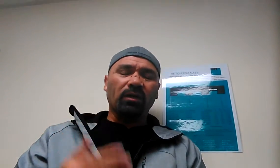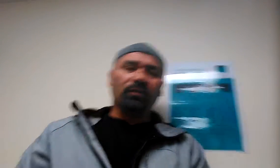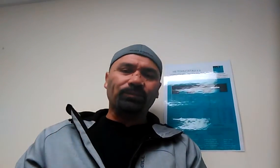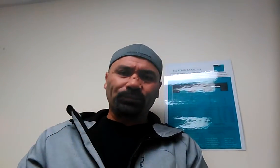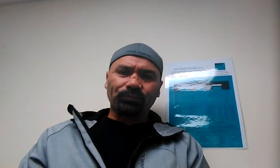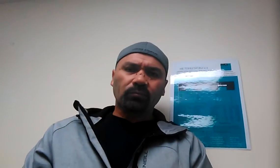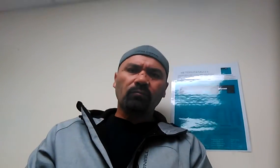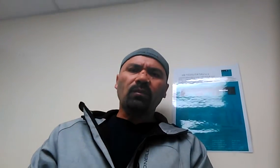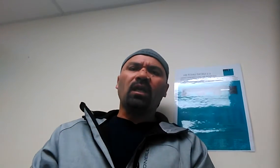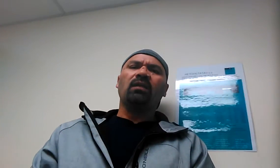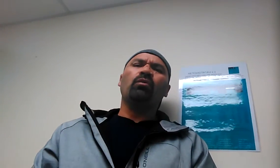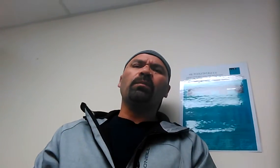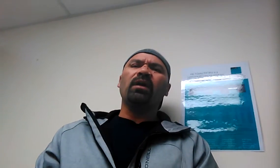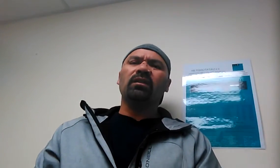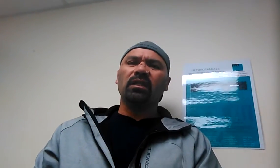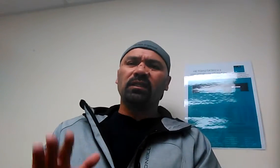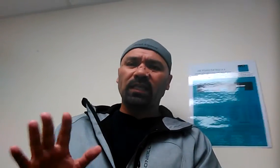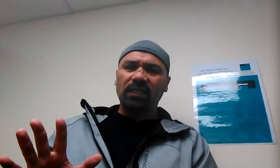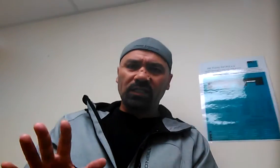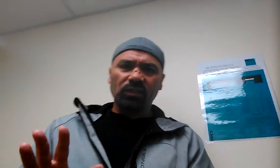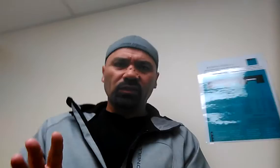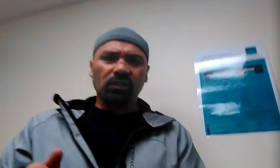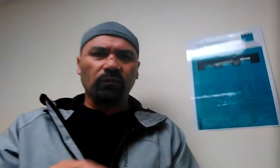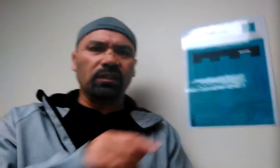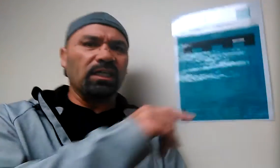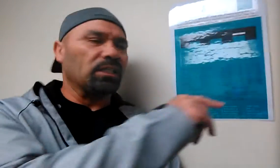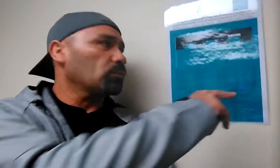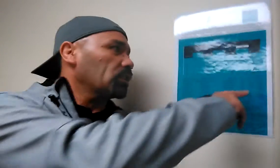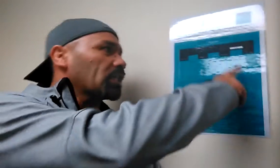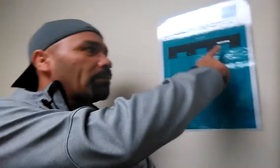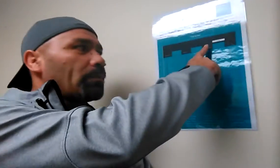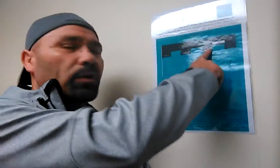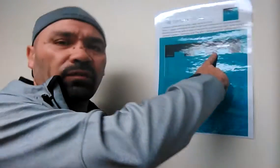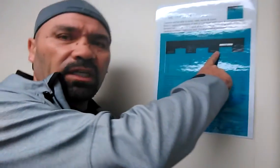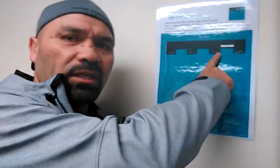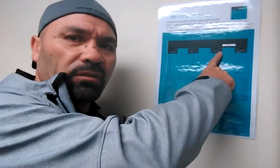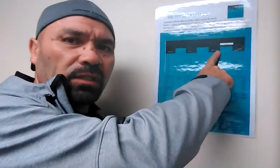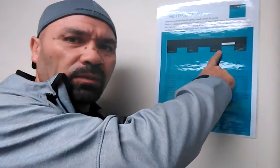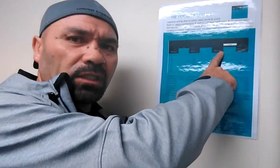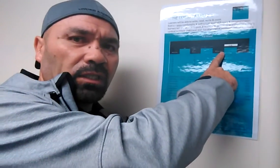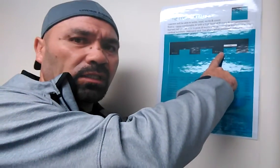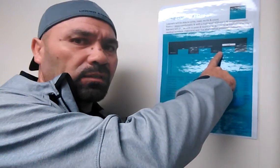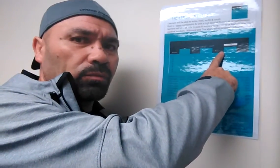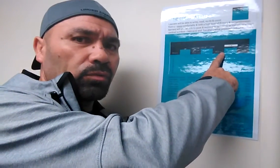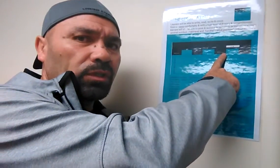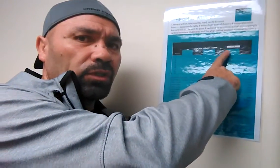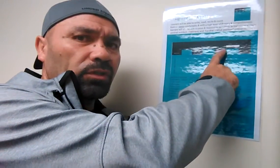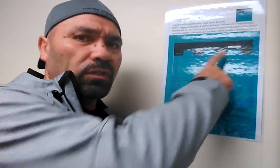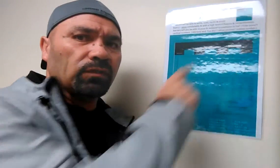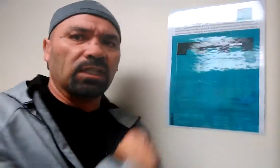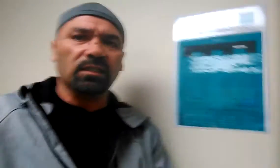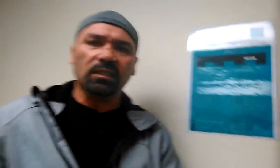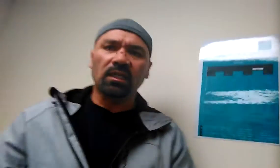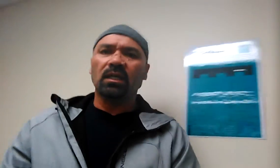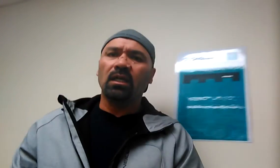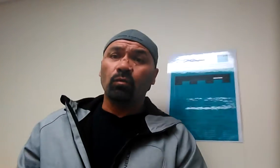it. What about the tens, units of tens, which come up over here on this particular symbol, units of tens? What